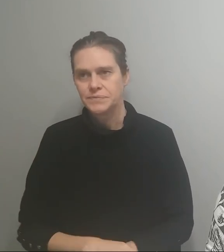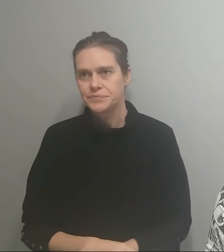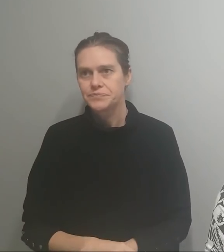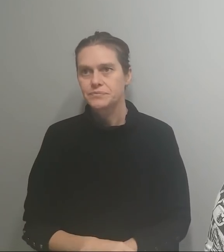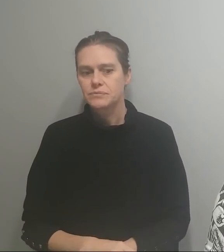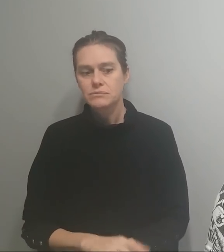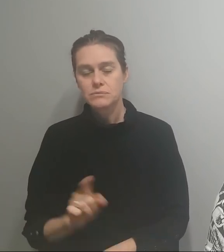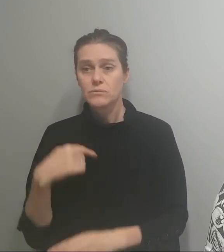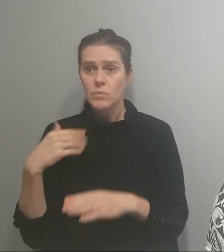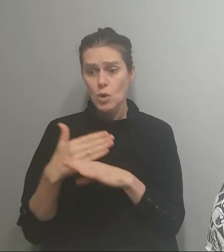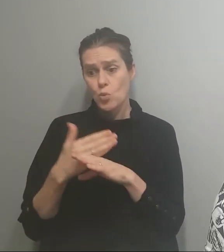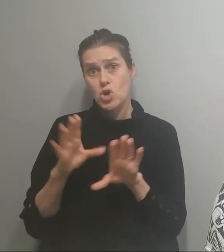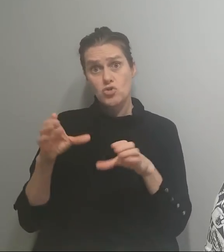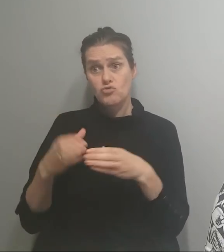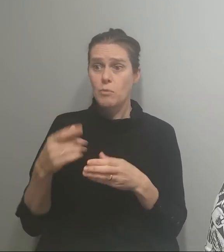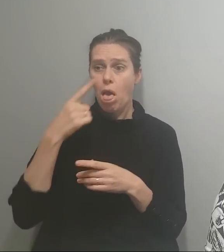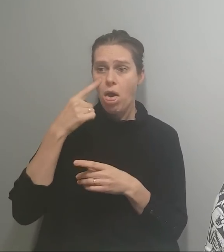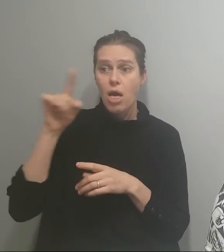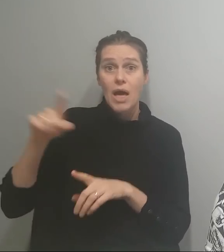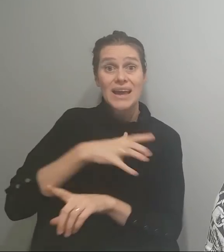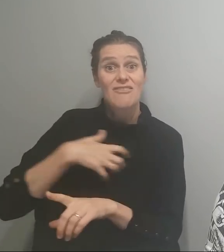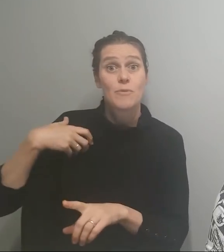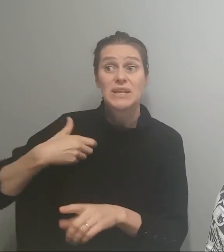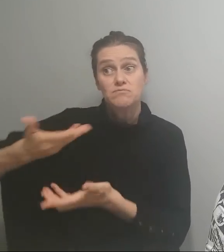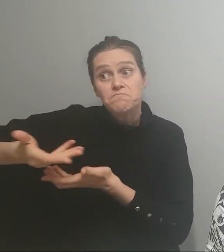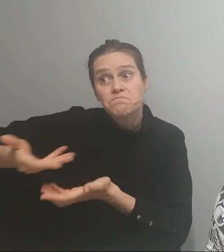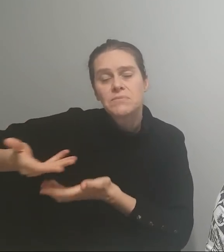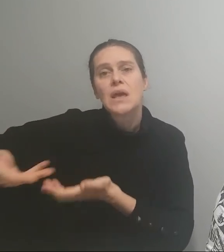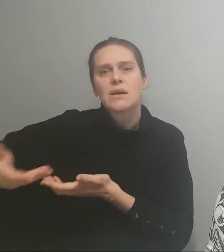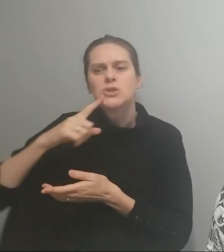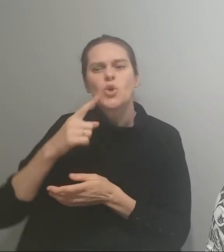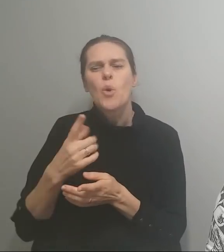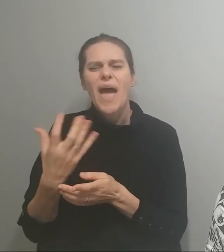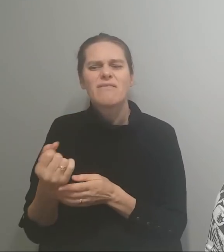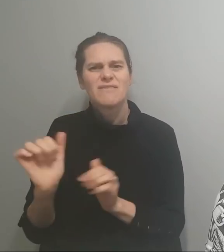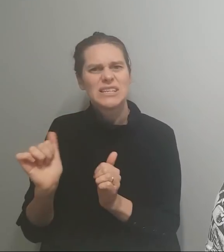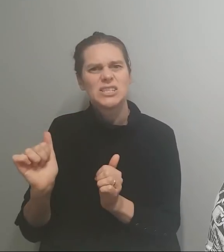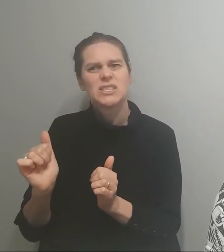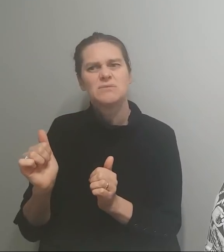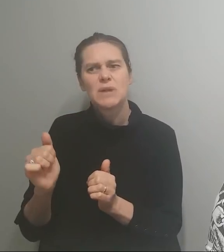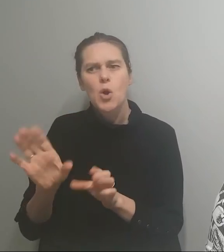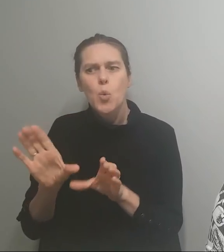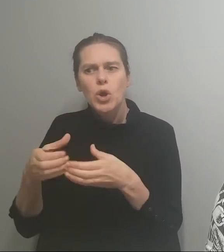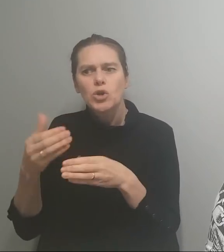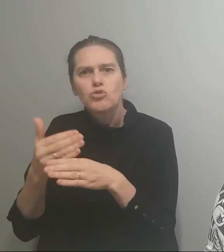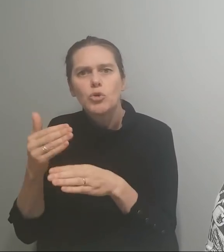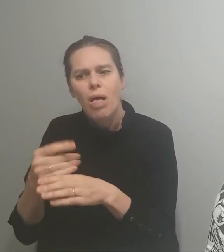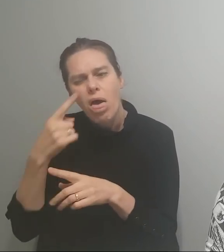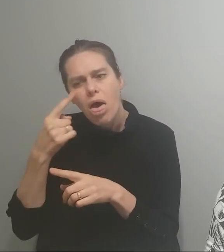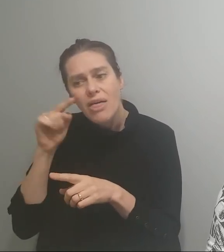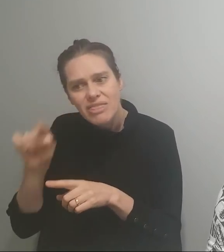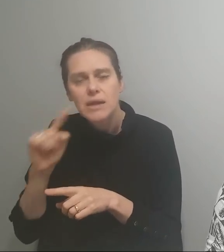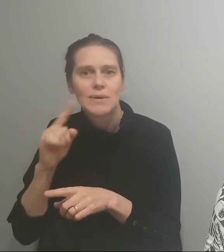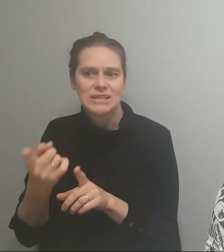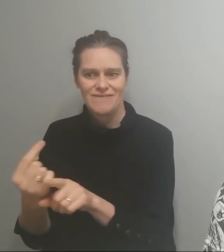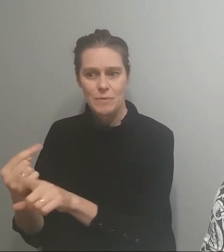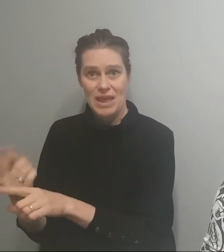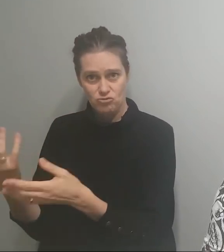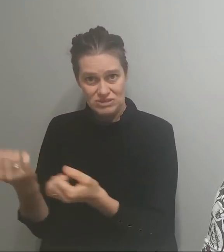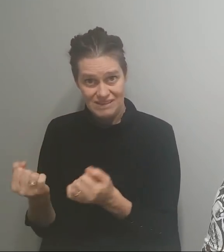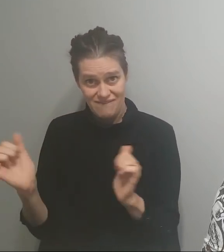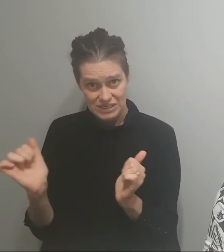interface and we've had feedback on that, and our next steps is just to work through and confirm that with ACC, and